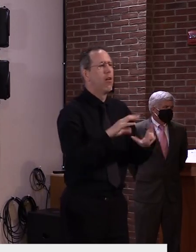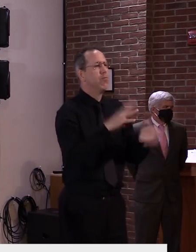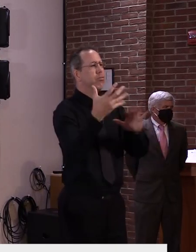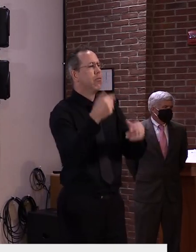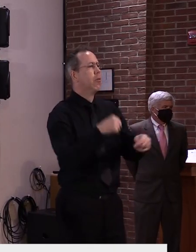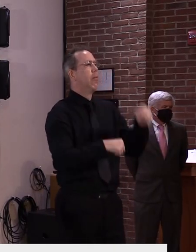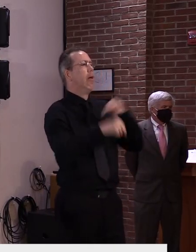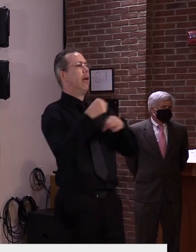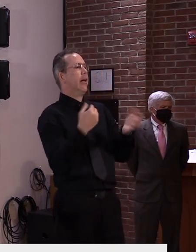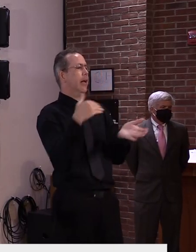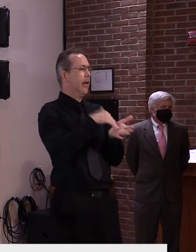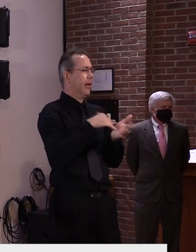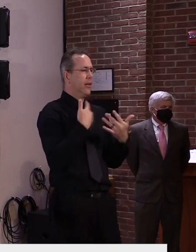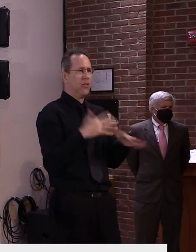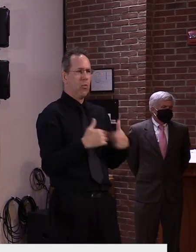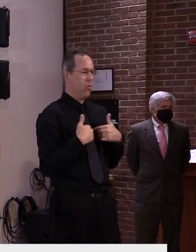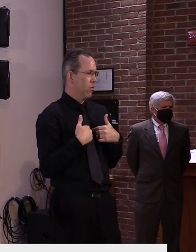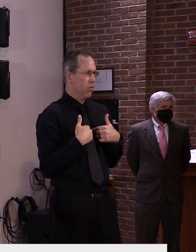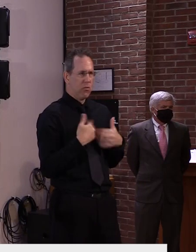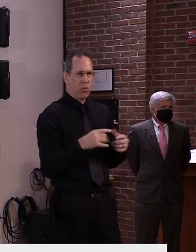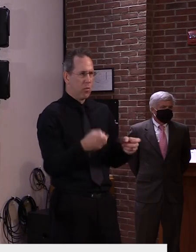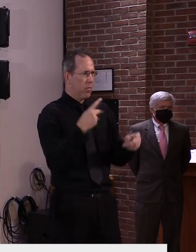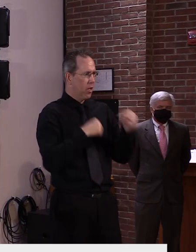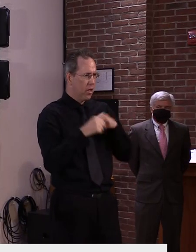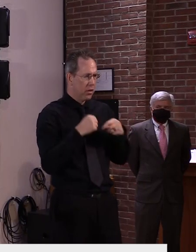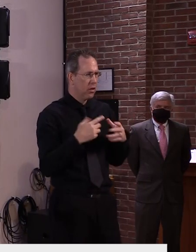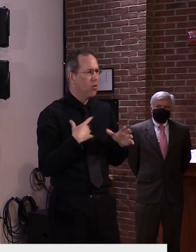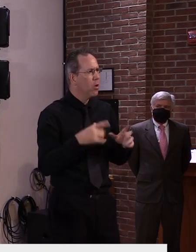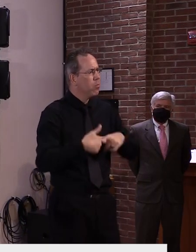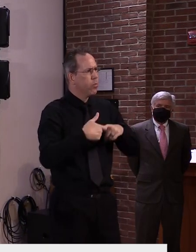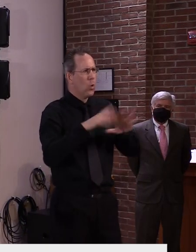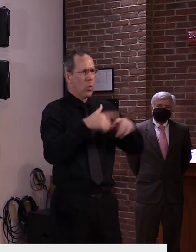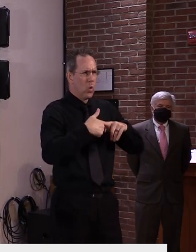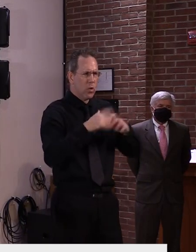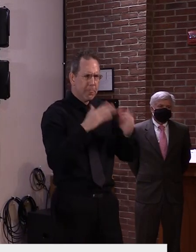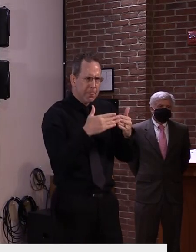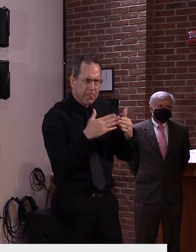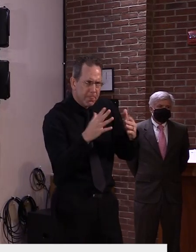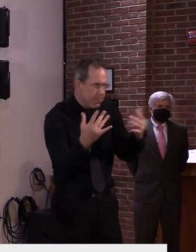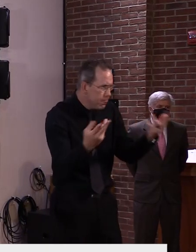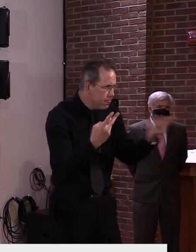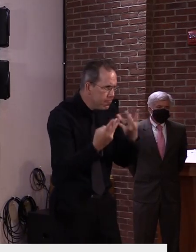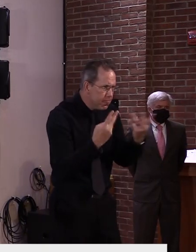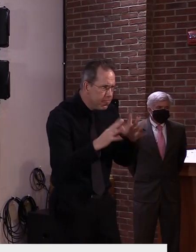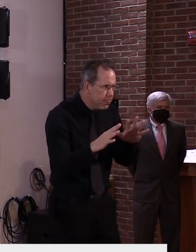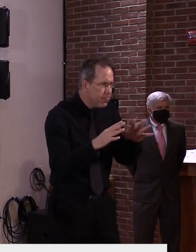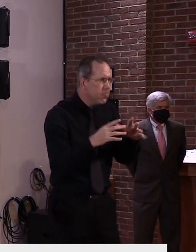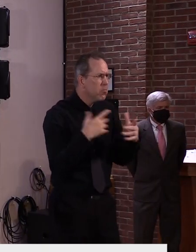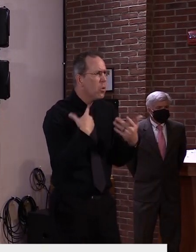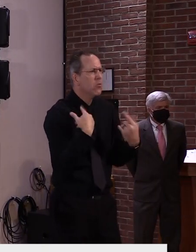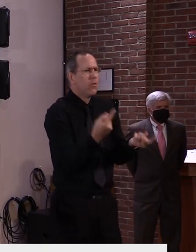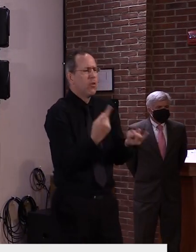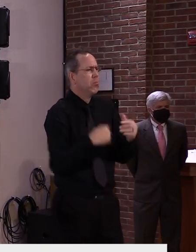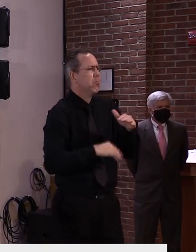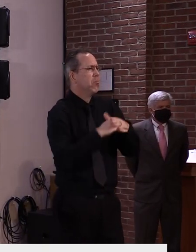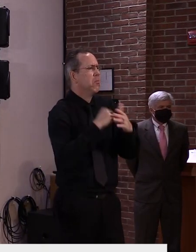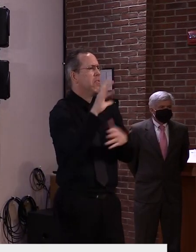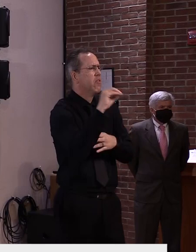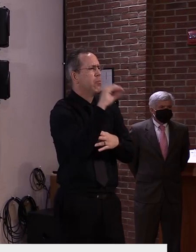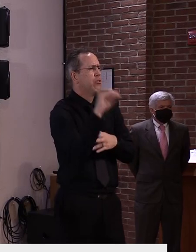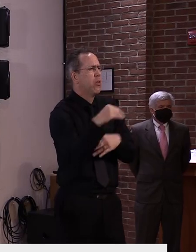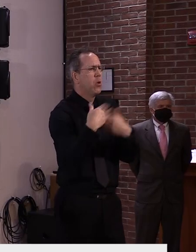a bit of a holding pattern at this point. Okay, so at about 50% is where we're at. Right. I was thinking along the lines